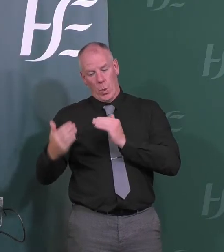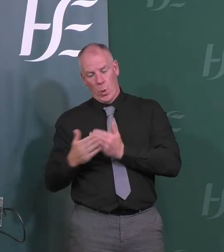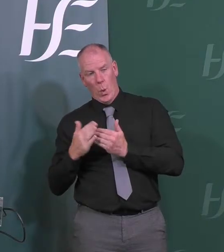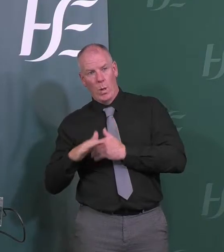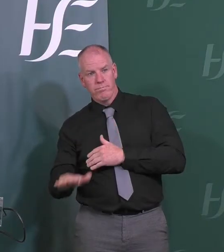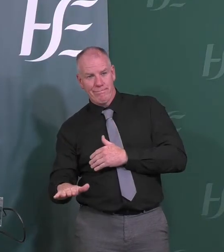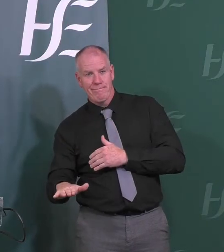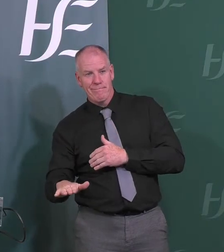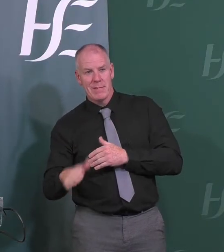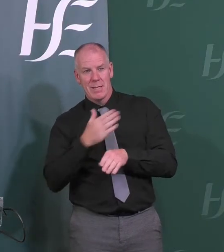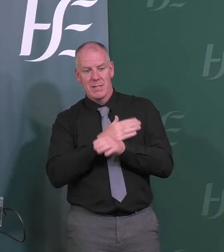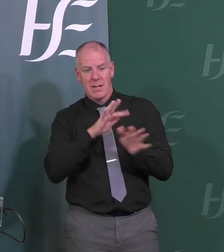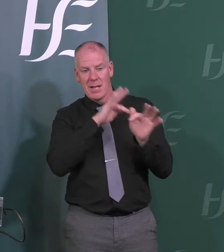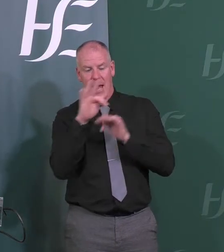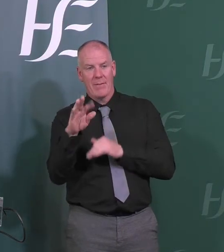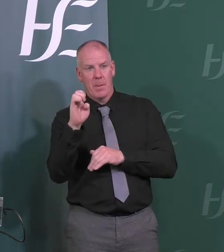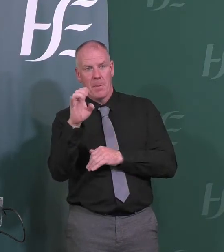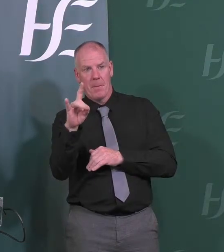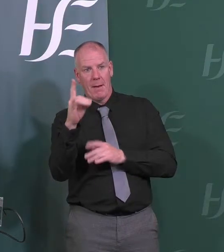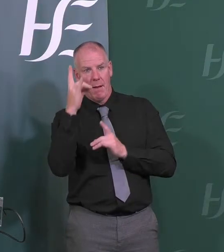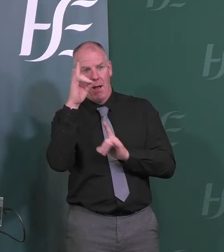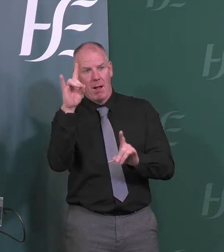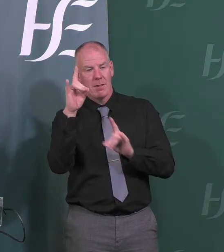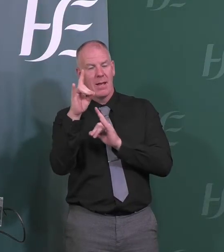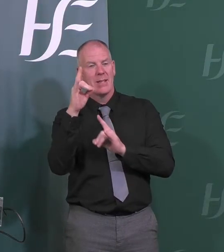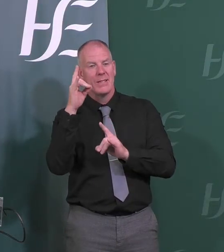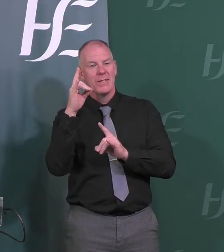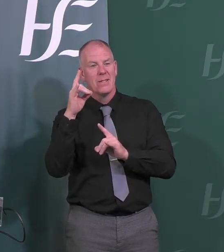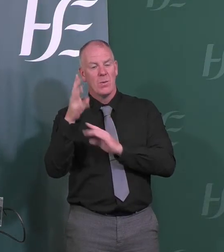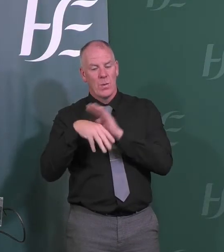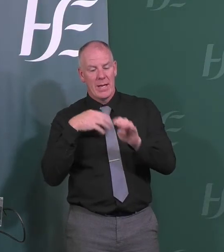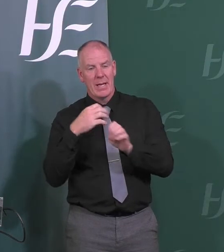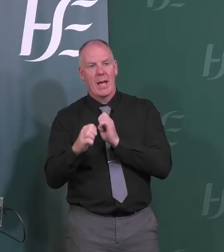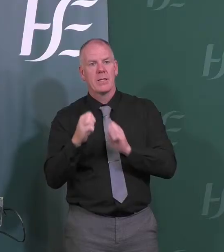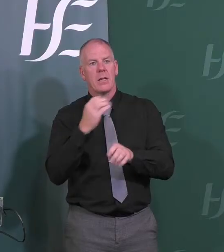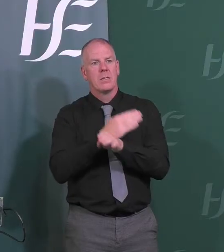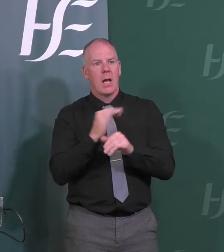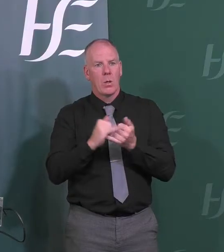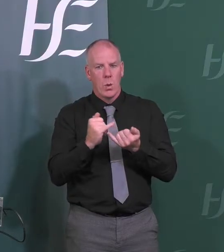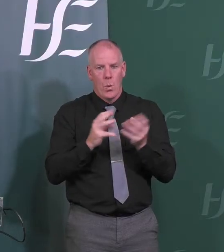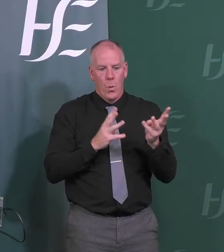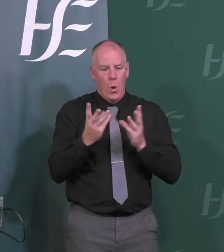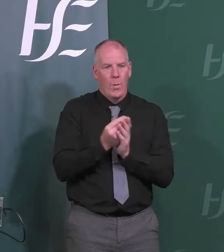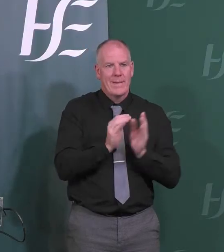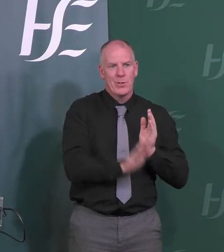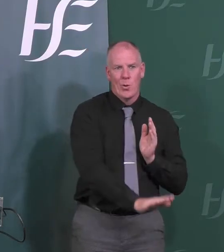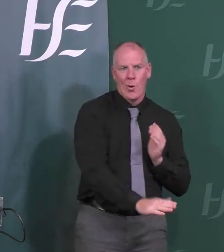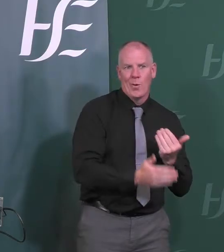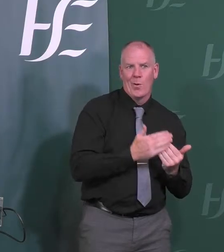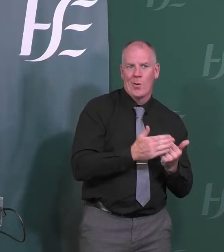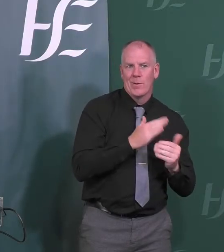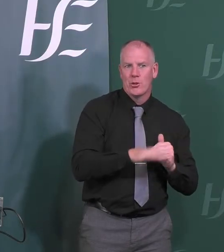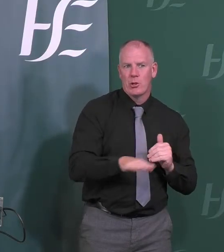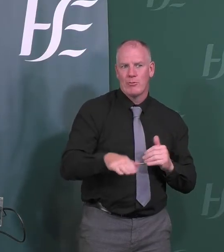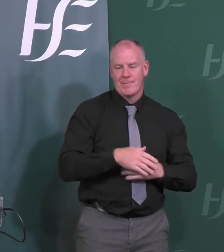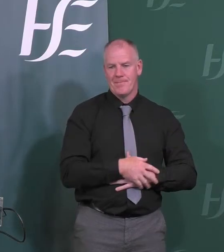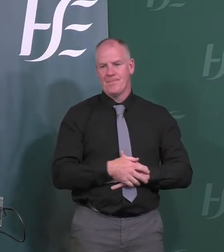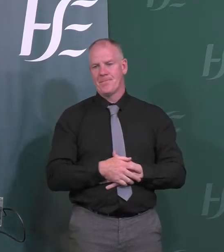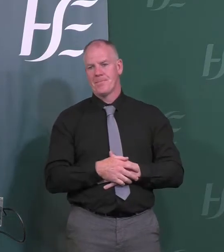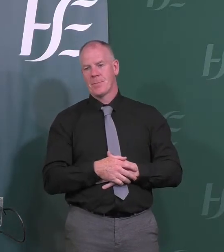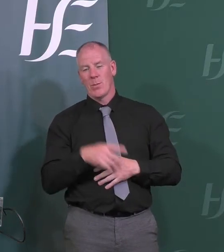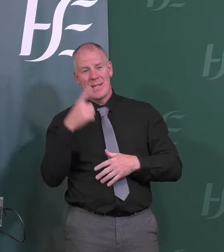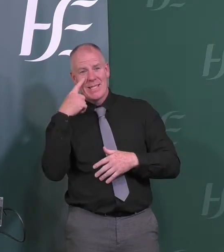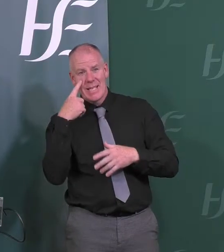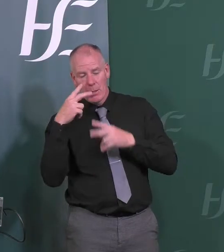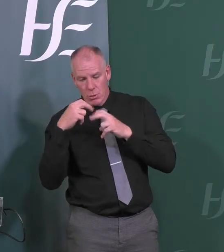holiday weekend with testing of staff in early years sectors. and that will we will look at the results of those studies